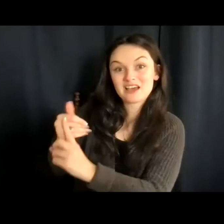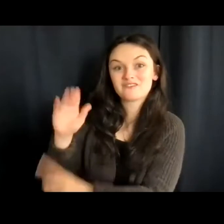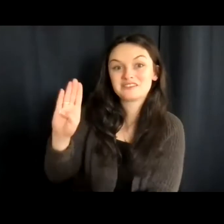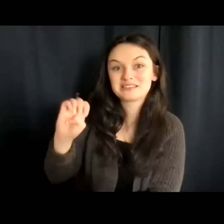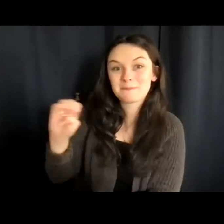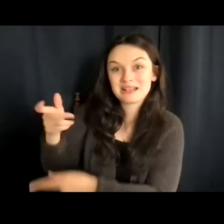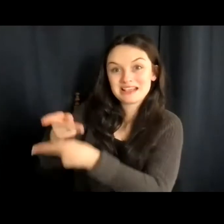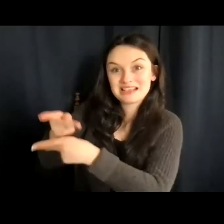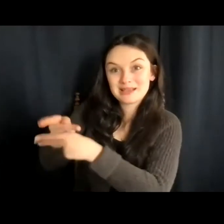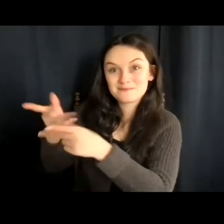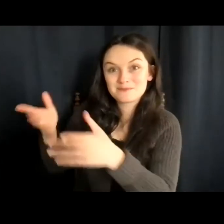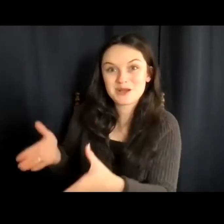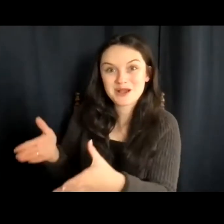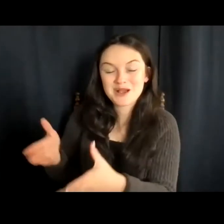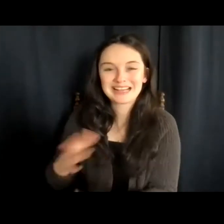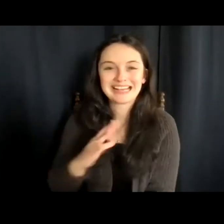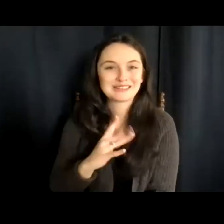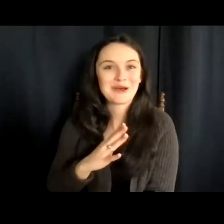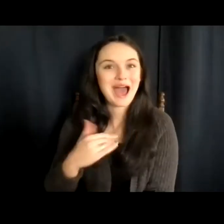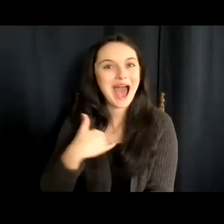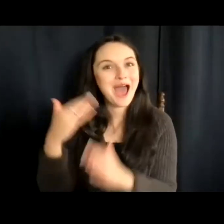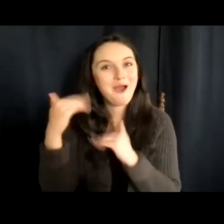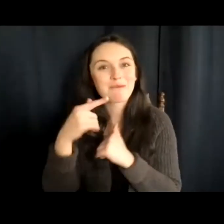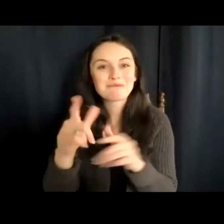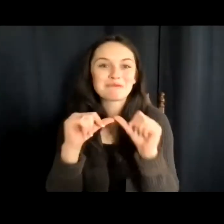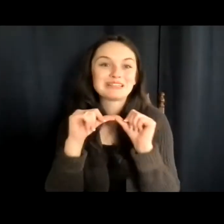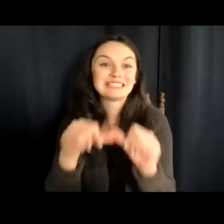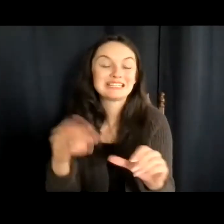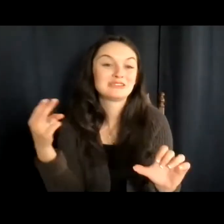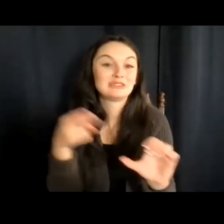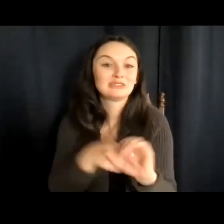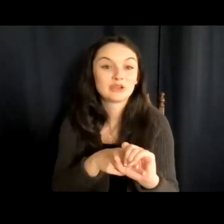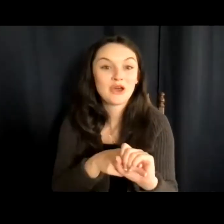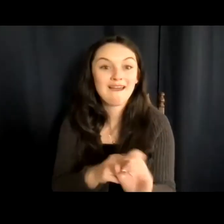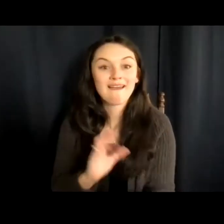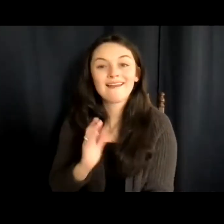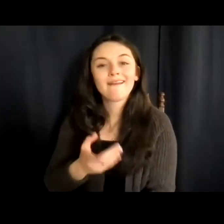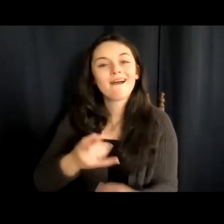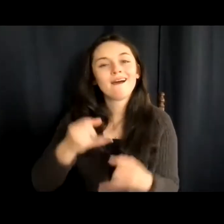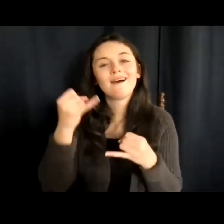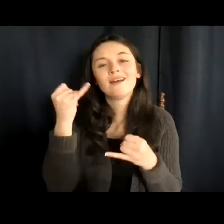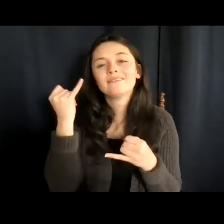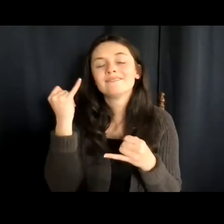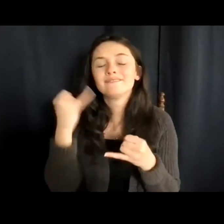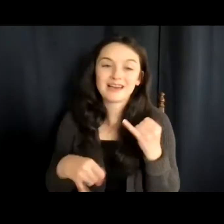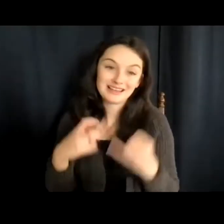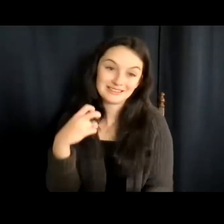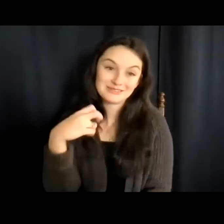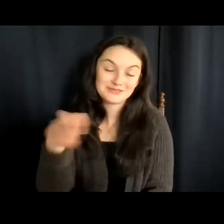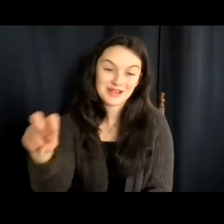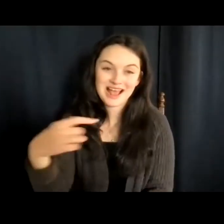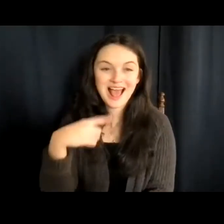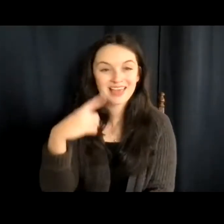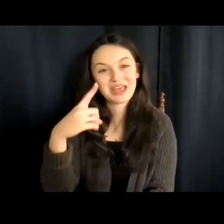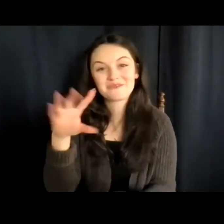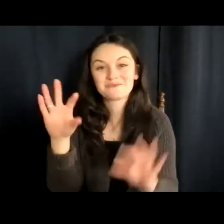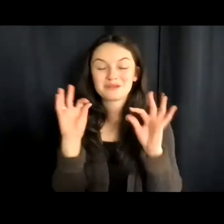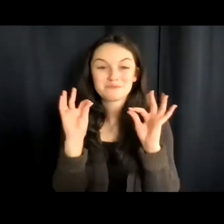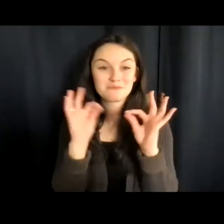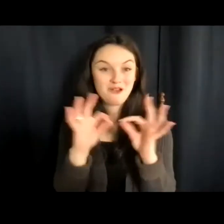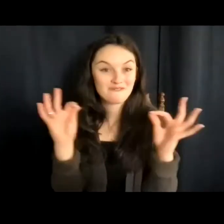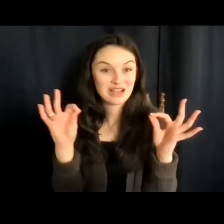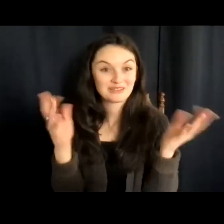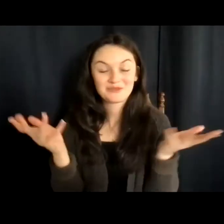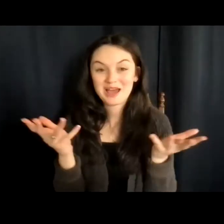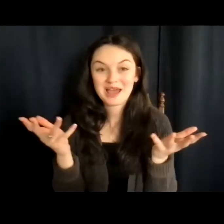cool. So I hope you keep joining me. And our final field trip of the year, I thought it would be perfect for us to return